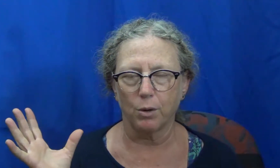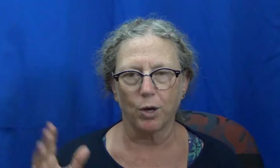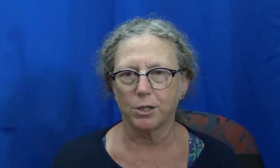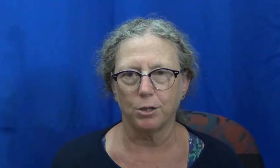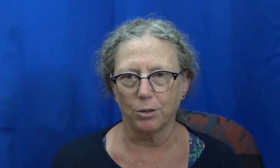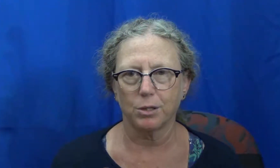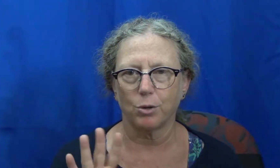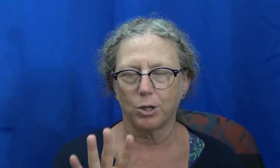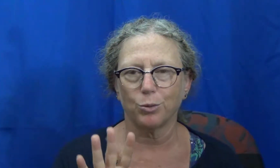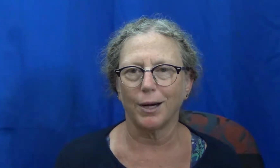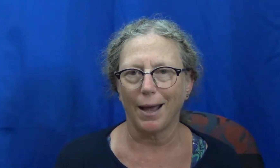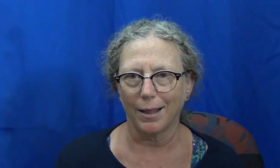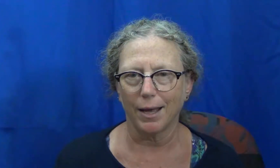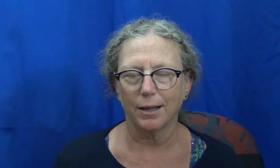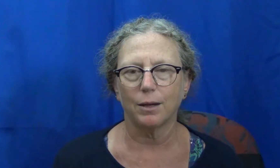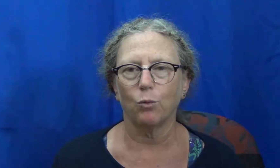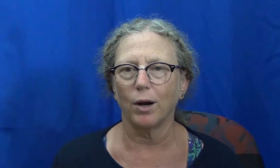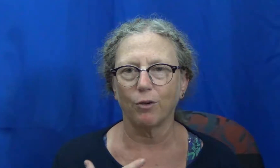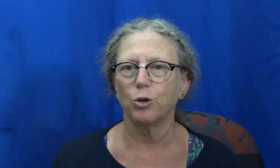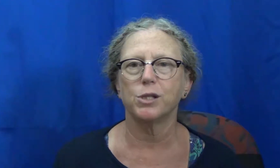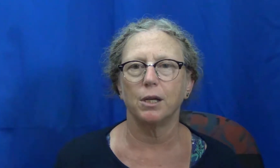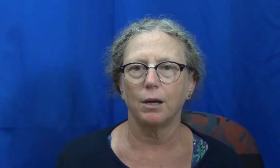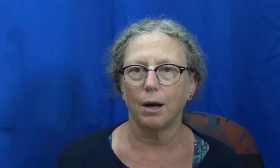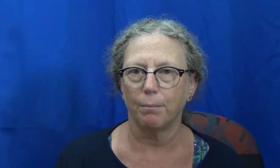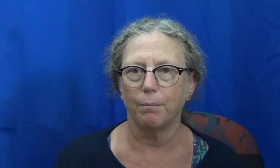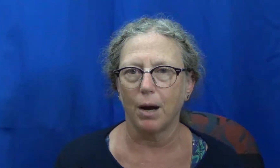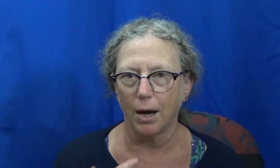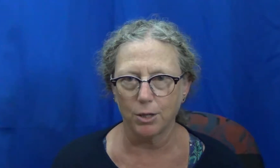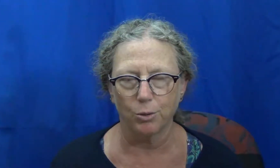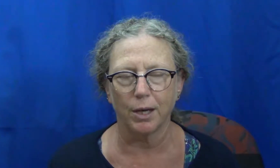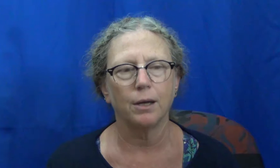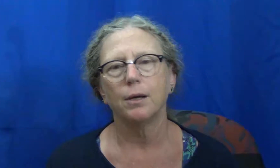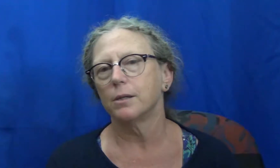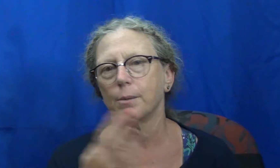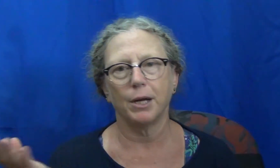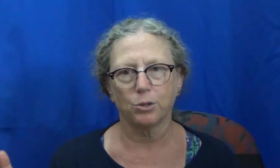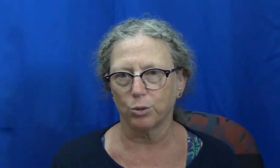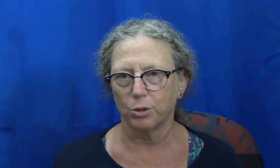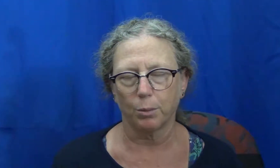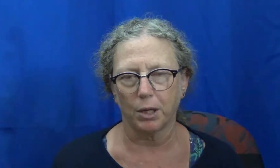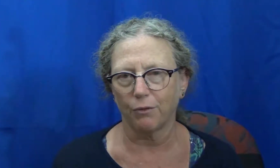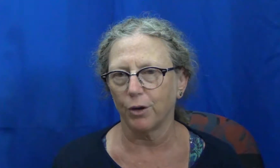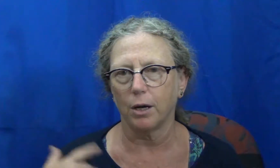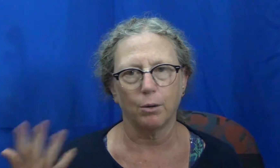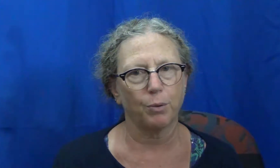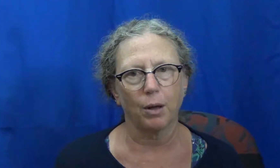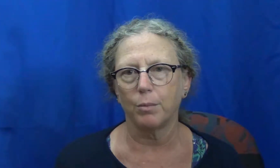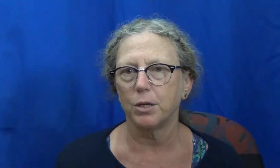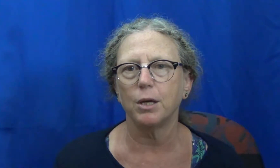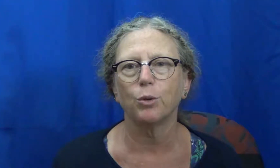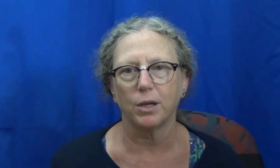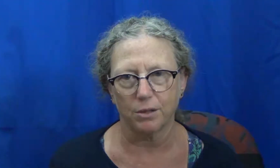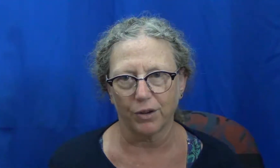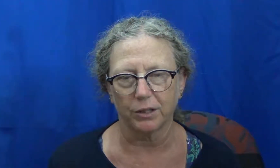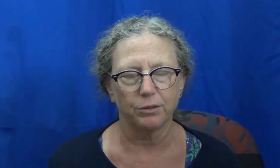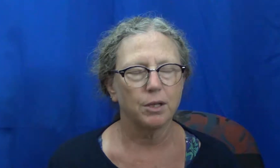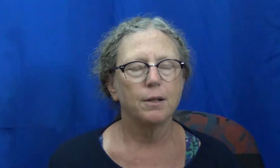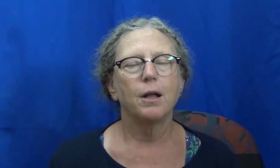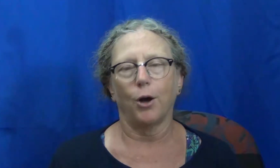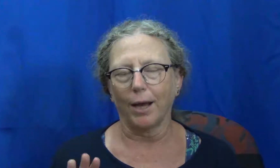ways to do this, so I just wanted to add that whatever you see my doing, somebody else will do something different, and it'll probably be equally as effective. Okay,